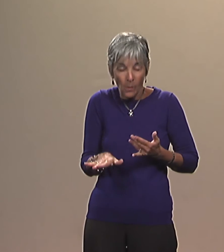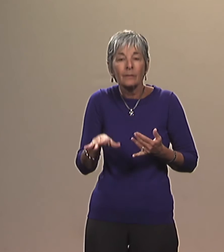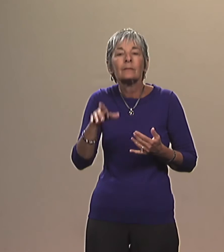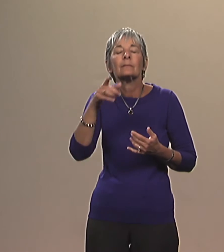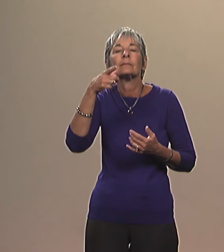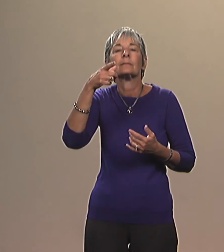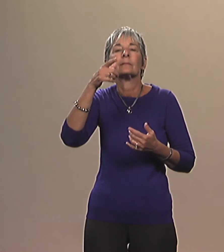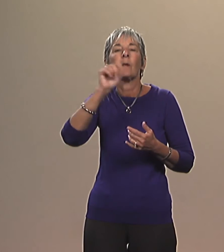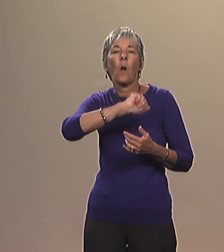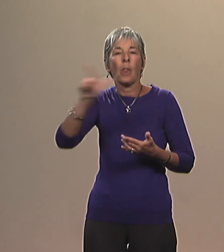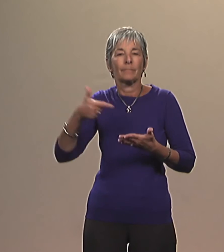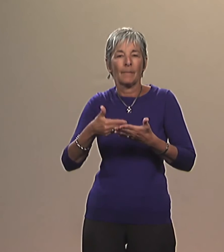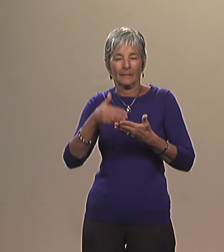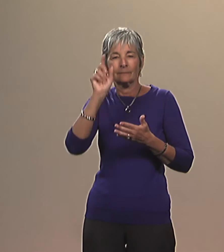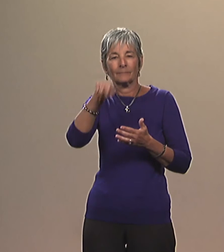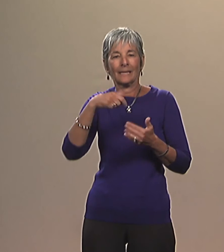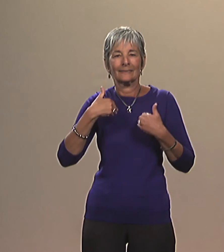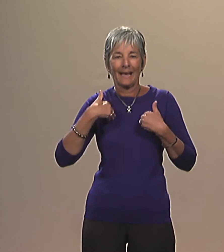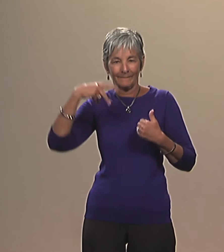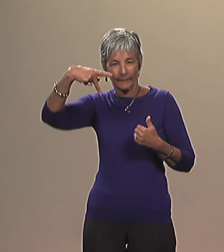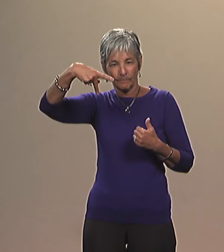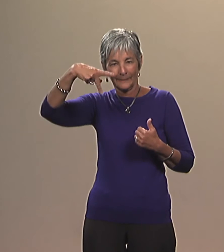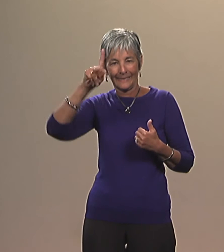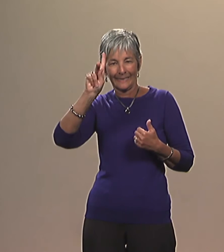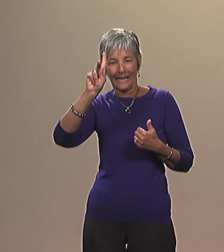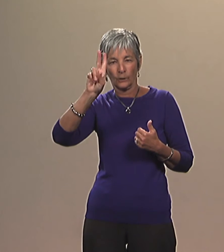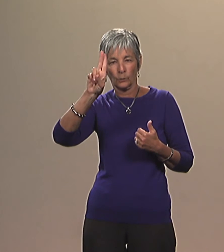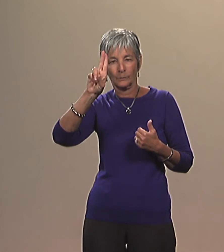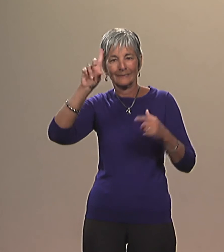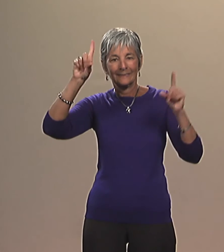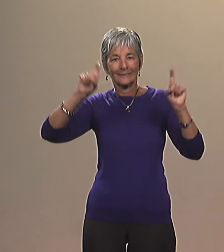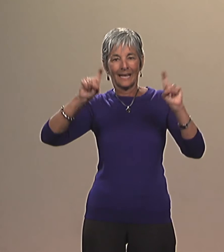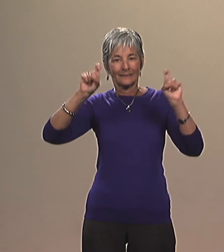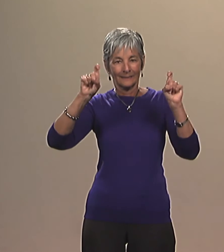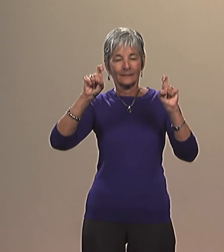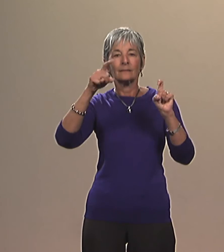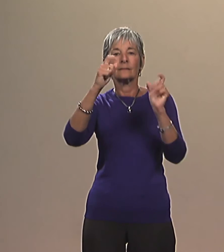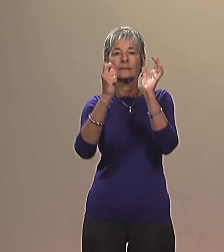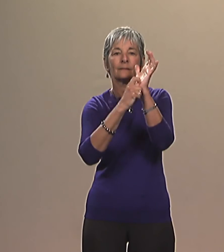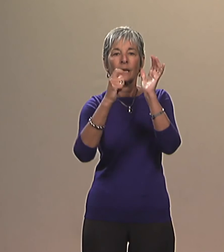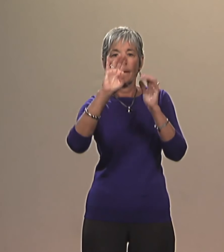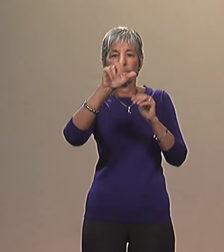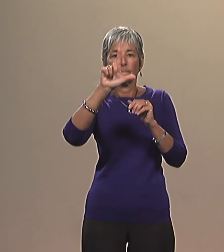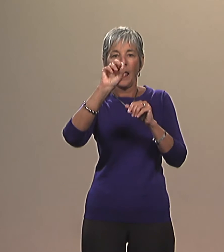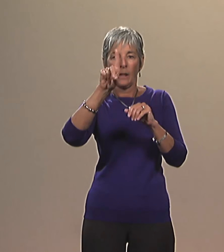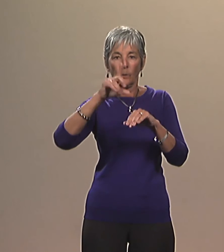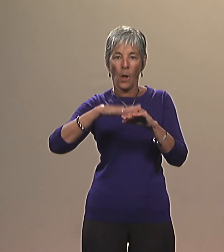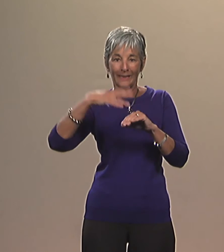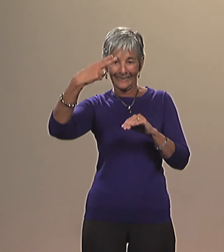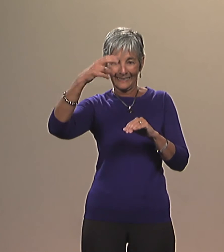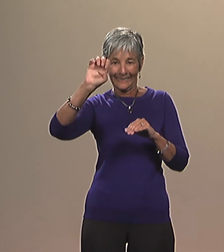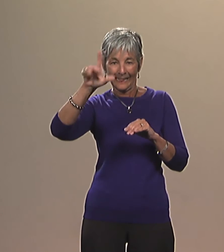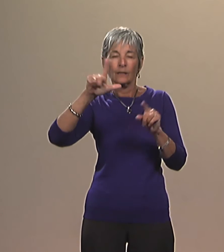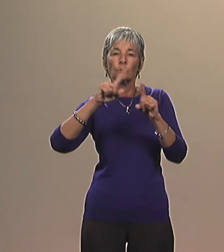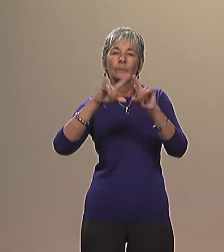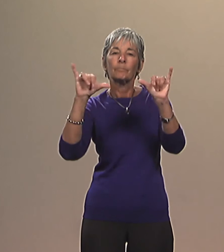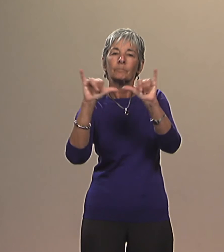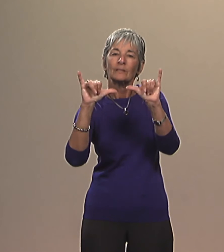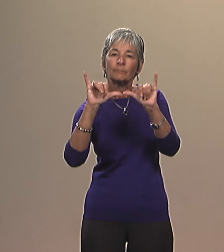You know, when a baby is born, all babies must have a PKU test done. That's done with a heel prick and it measures their